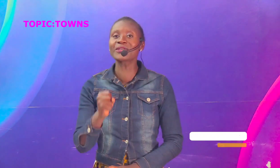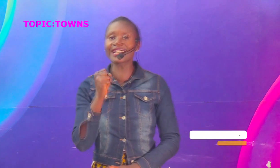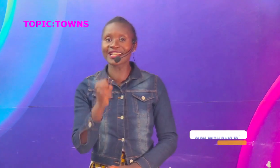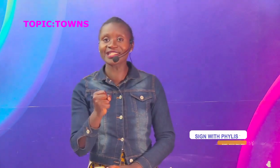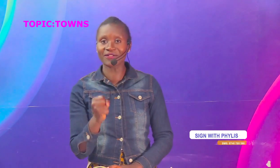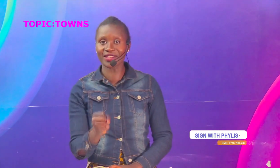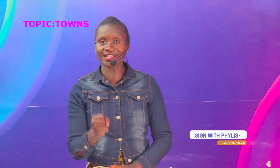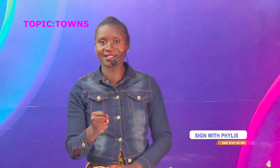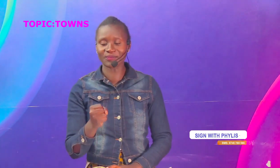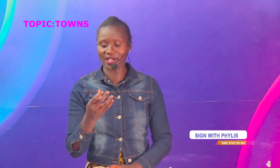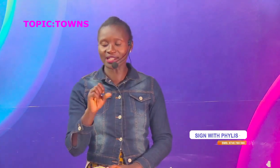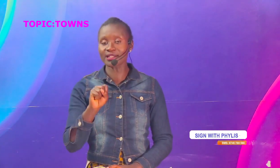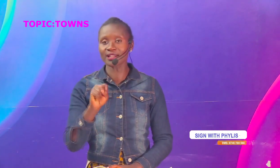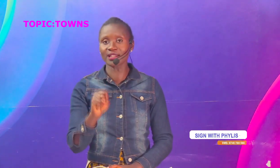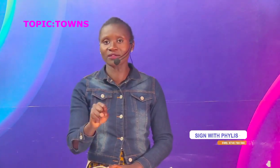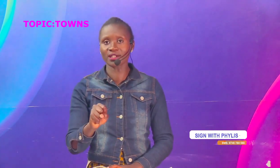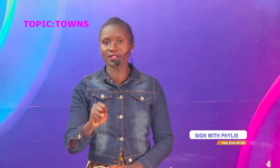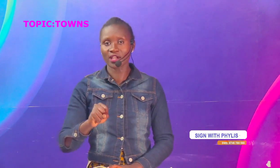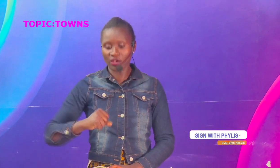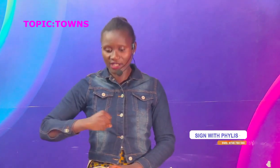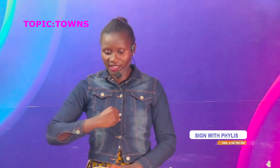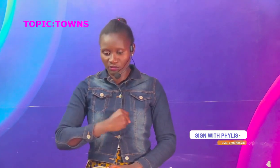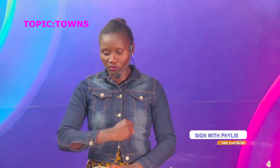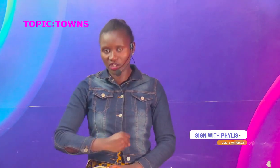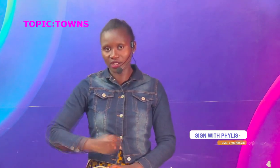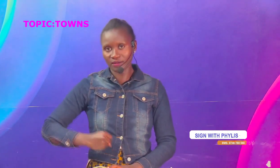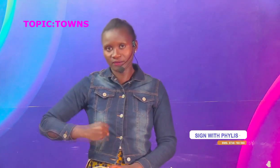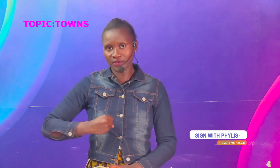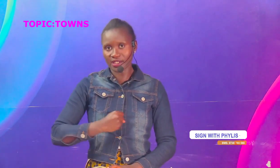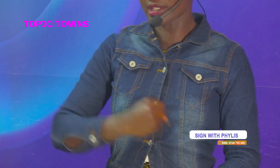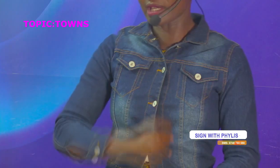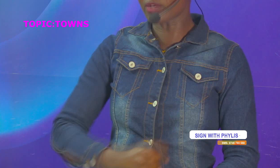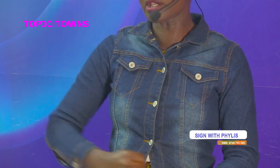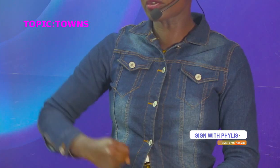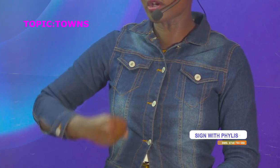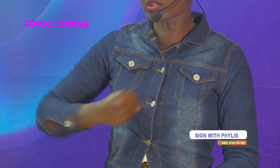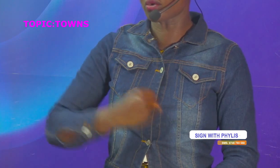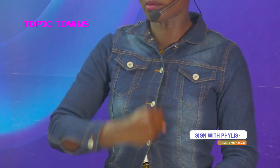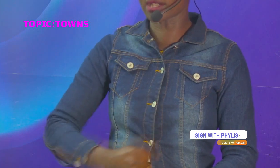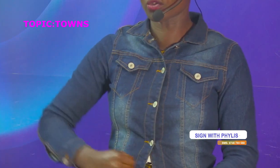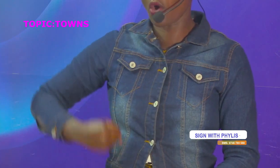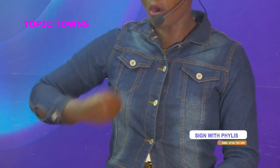clenched fist. This clenched fist, you're just pushing surrounding to your stomach. So